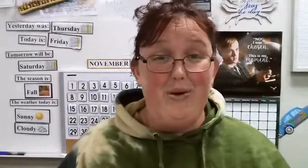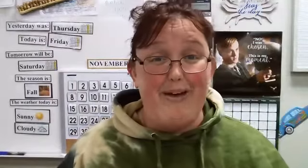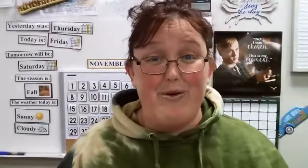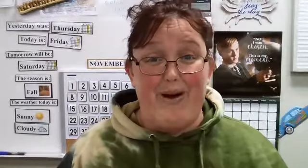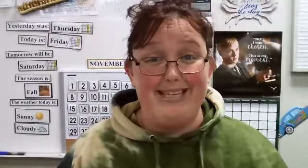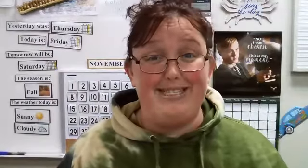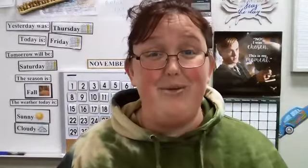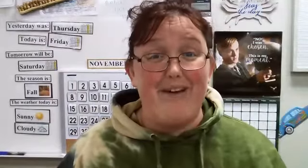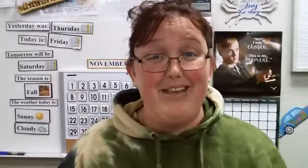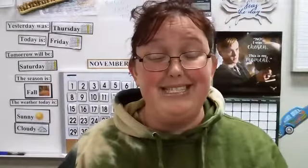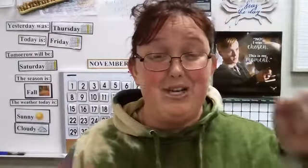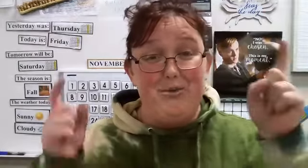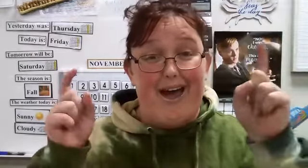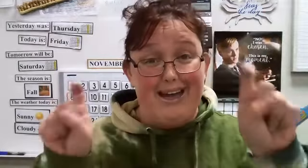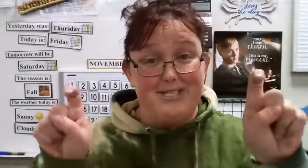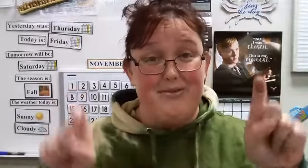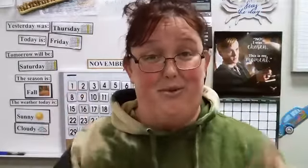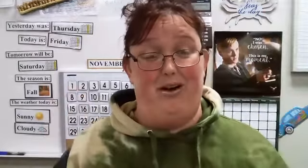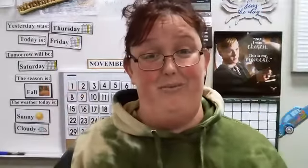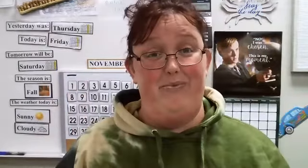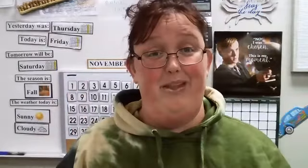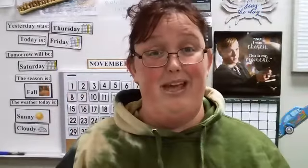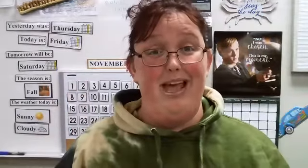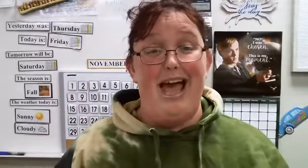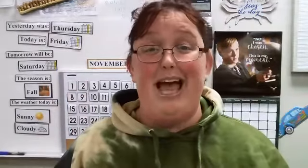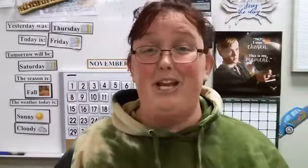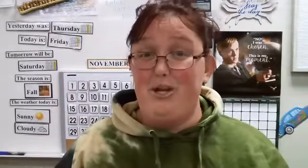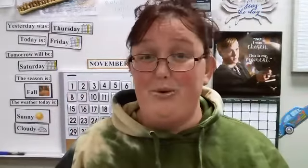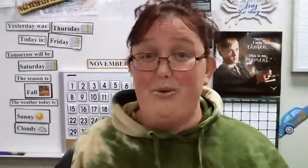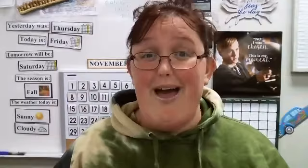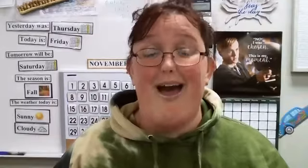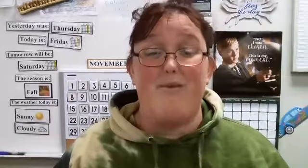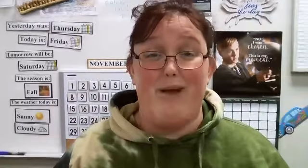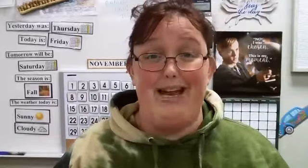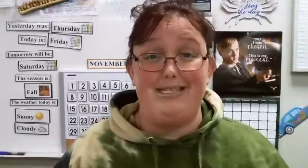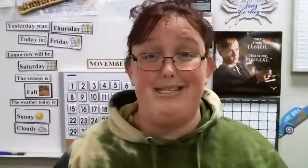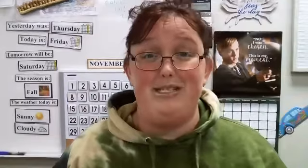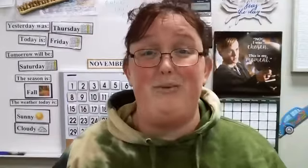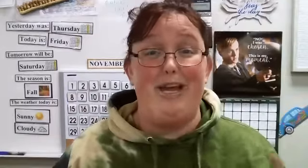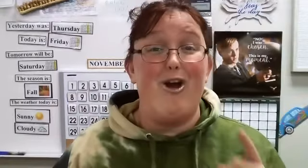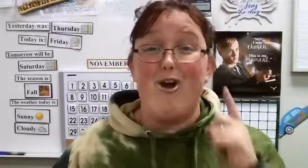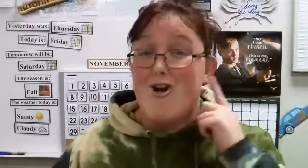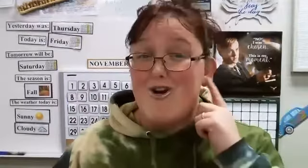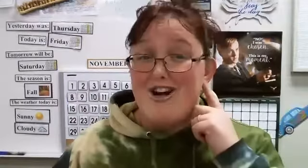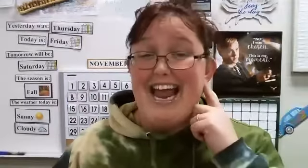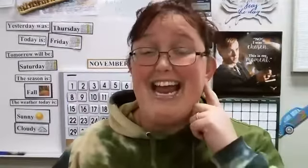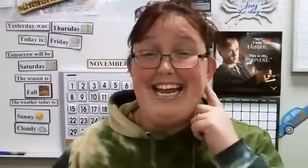have requests. You have things that you ask for. And you have a right to be heard